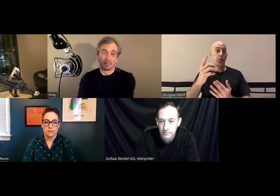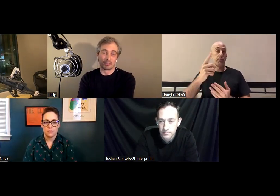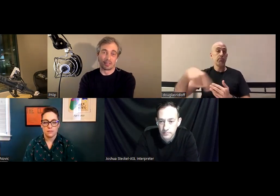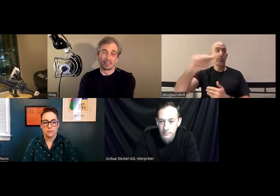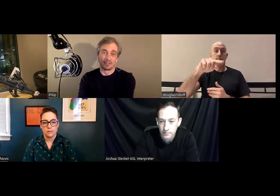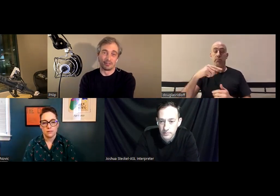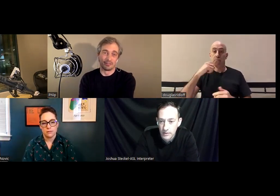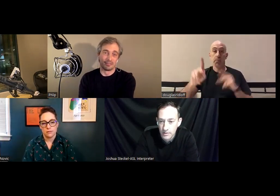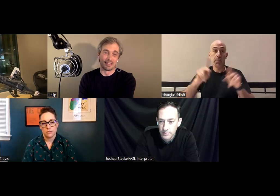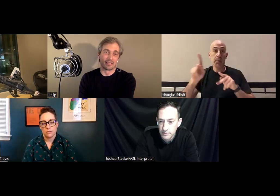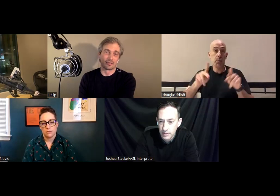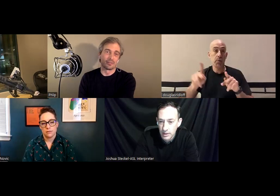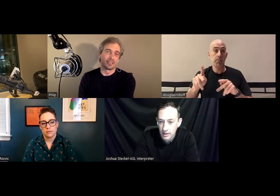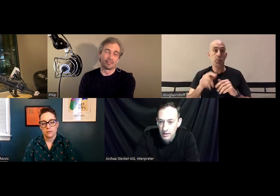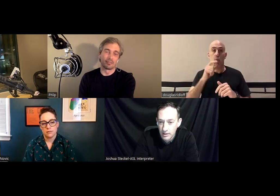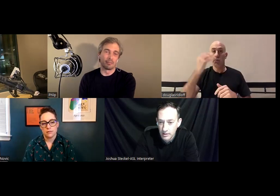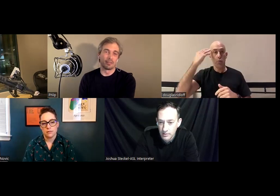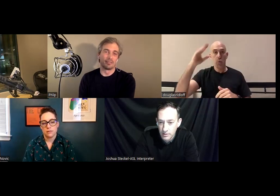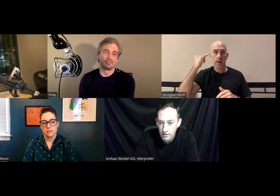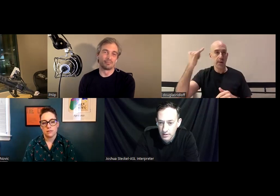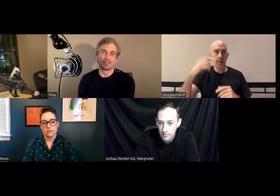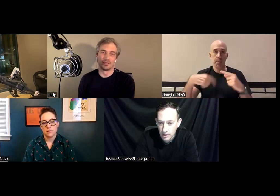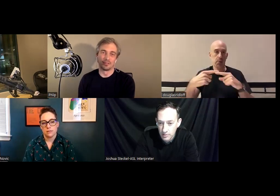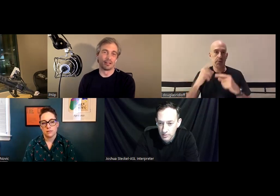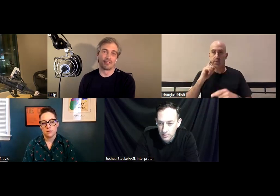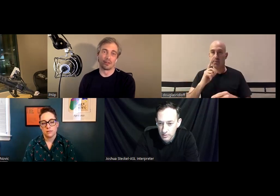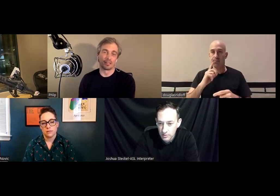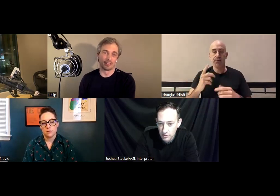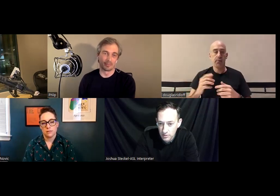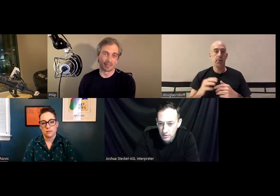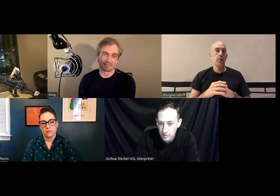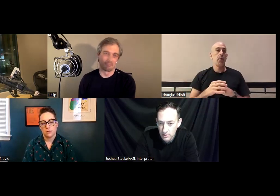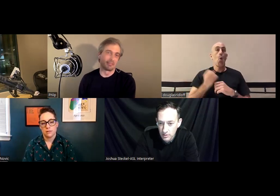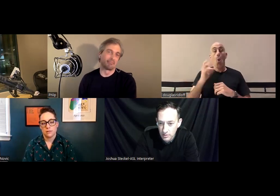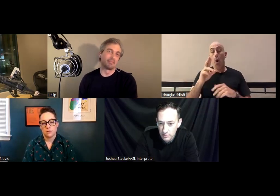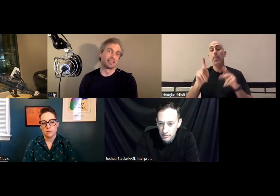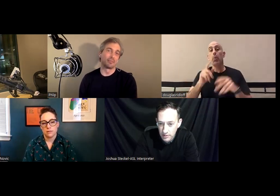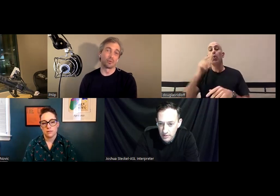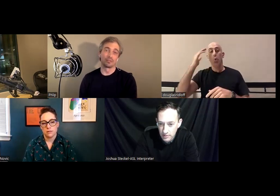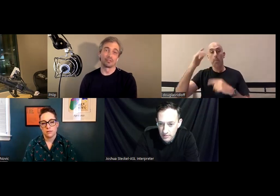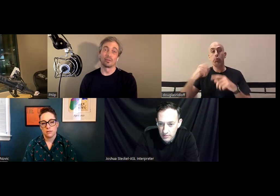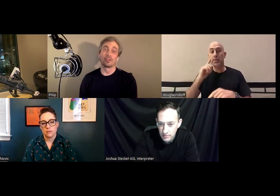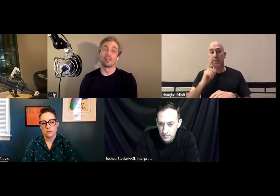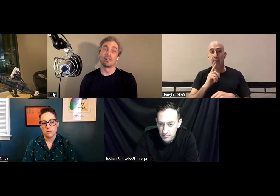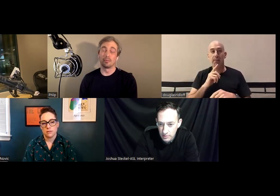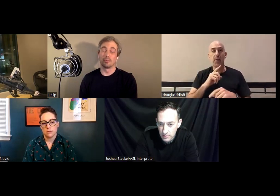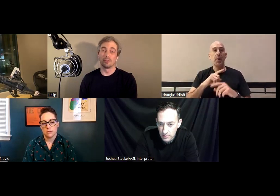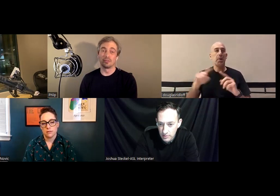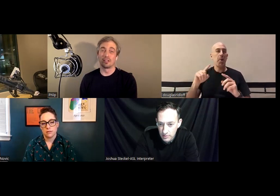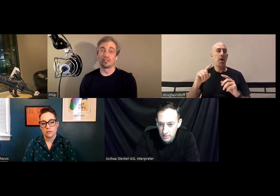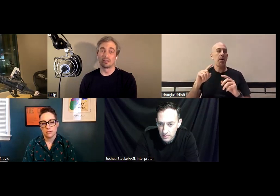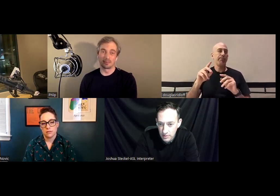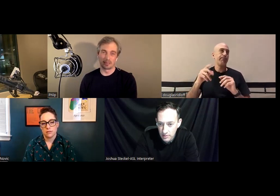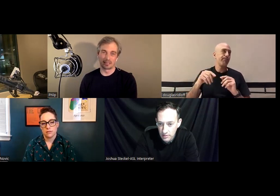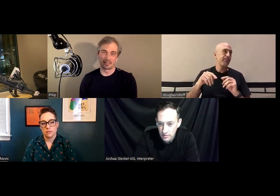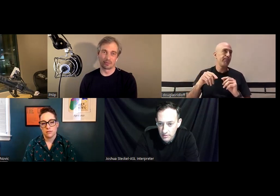Yeah, the best way to get through to hearing people who have no idea about the deaf world, or